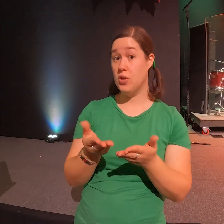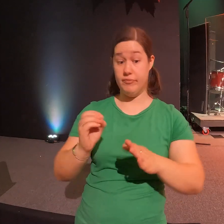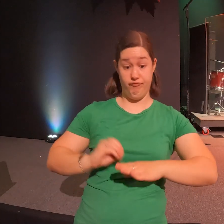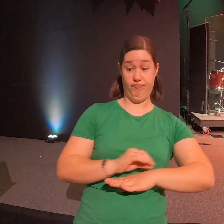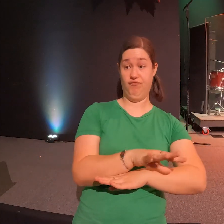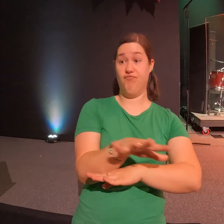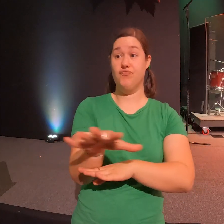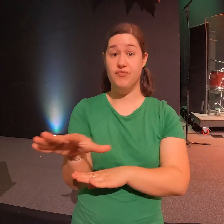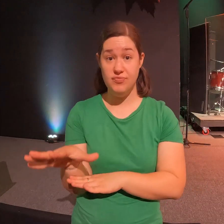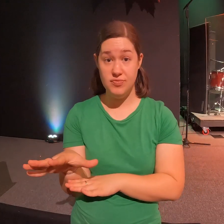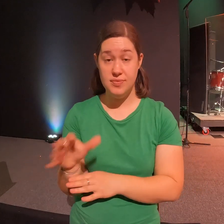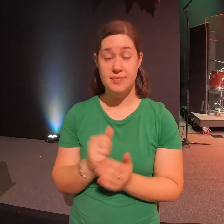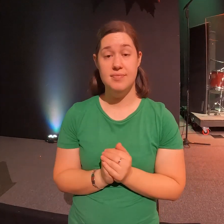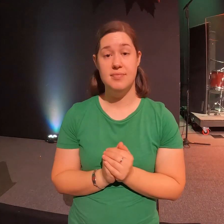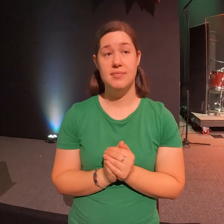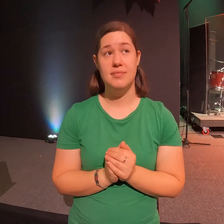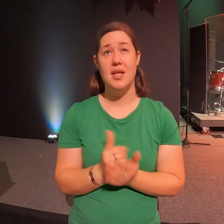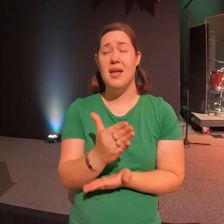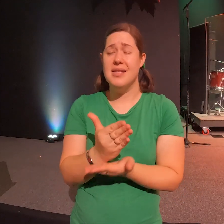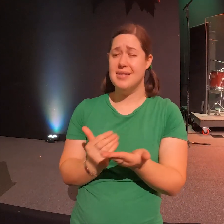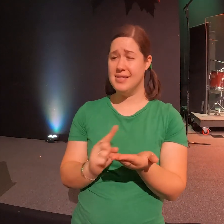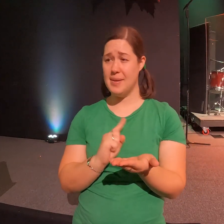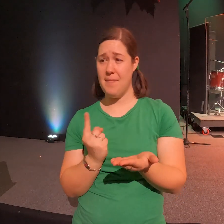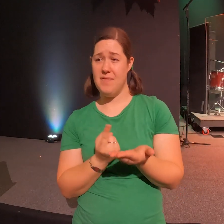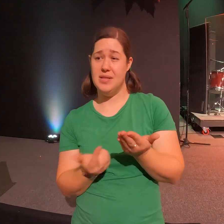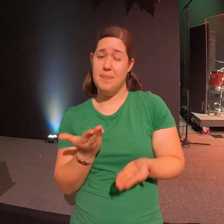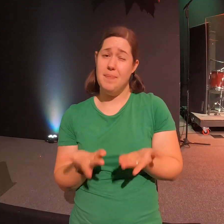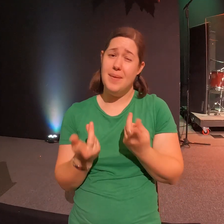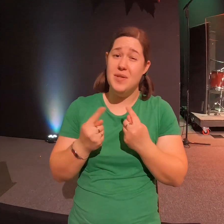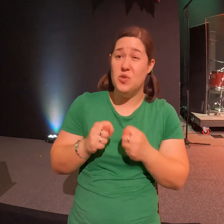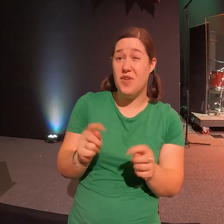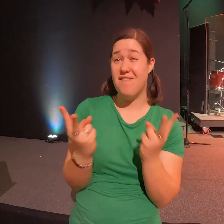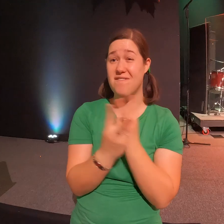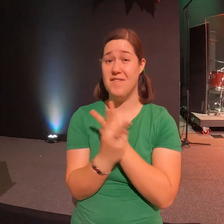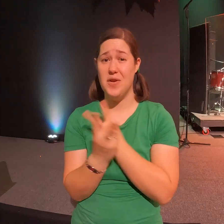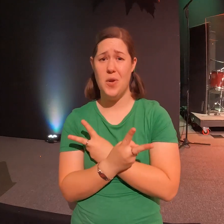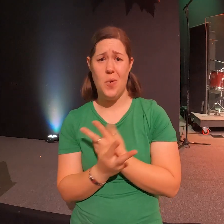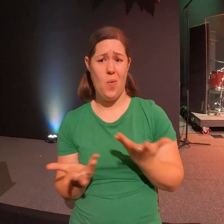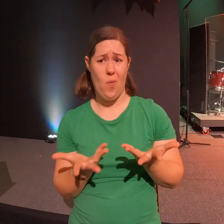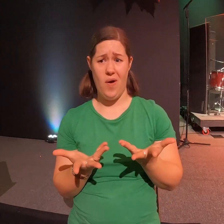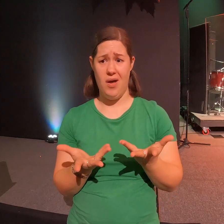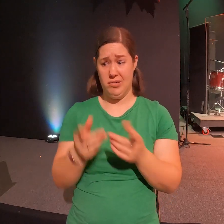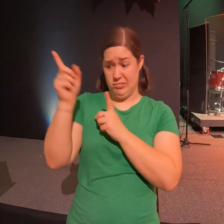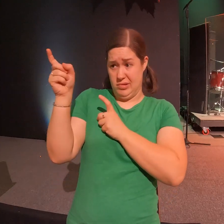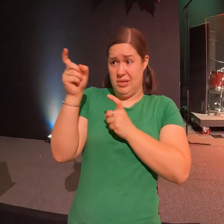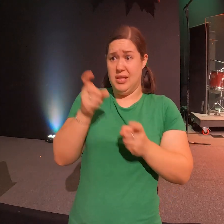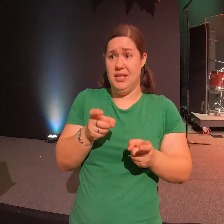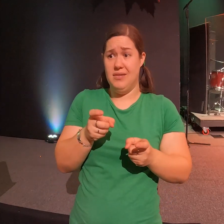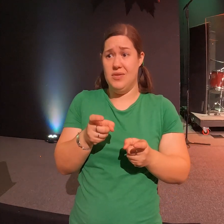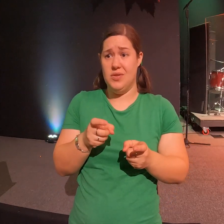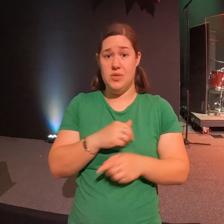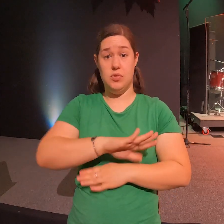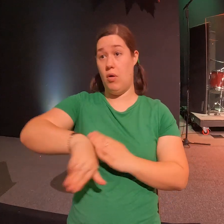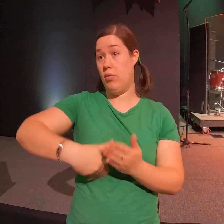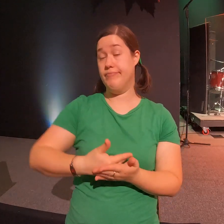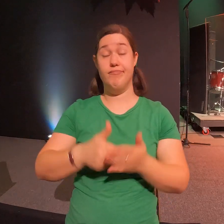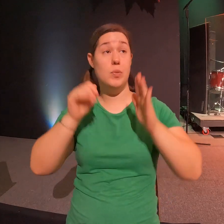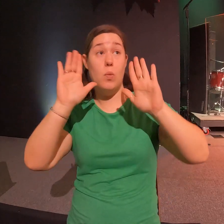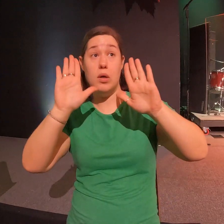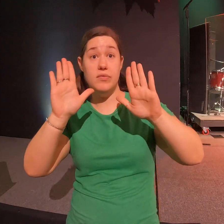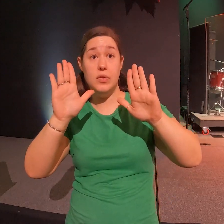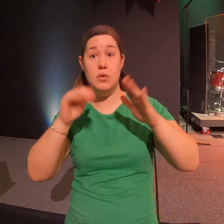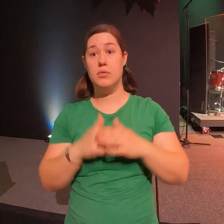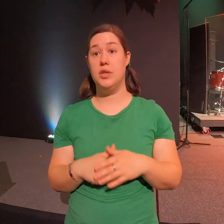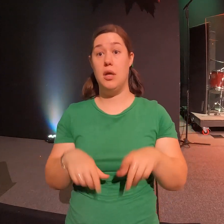Now, some of us may try to figure out like what our gifts are, and there's all these wonderful assessments. You can go on our website